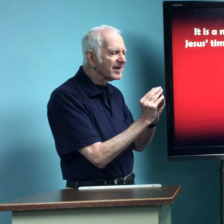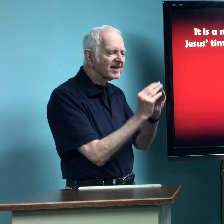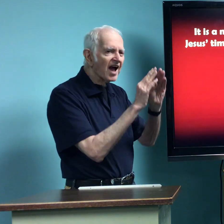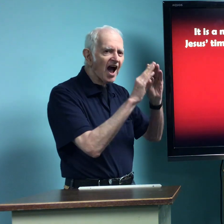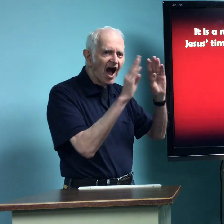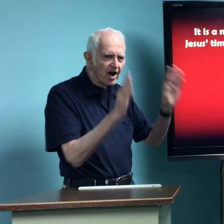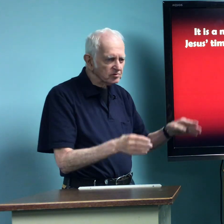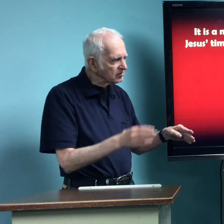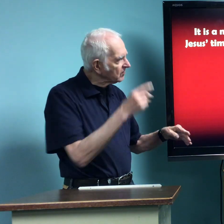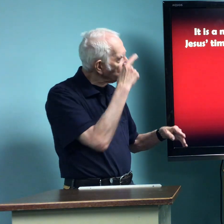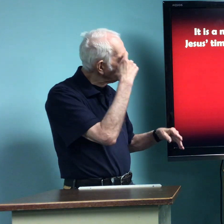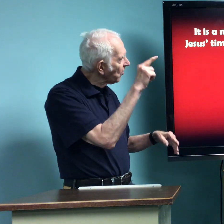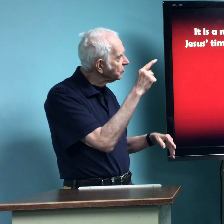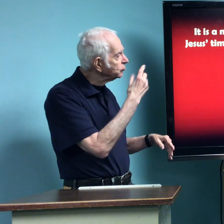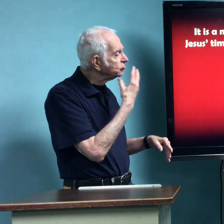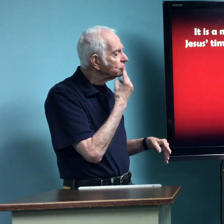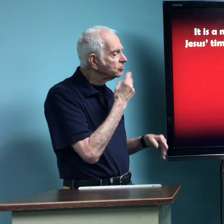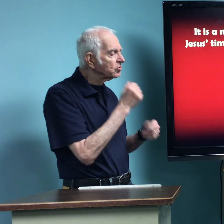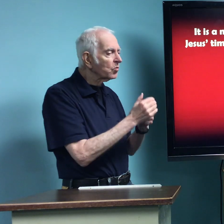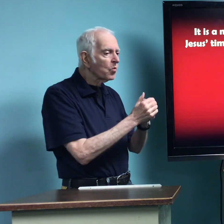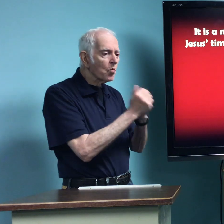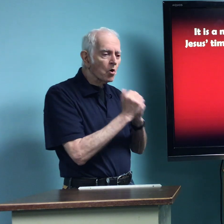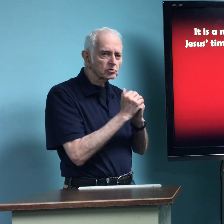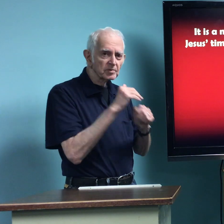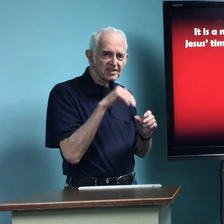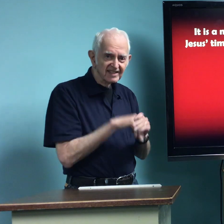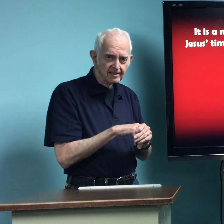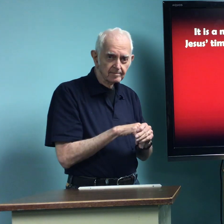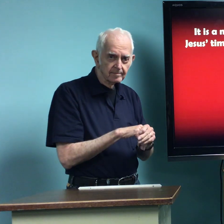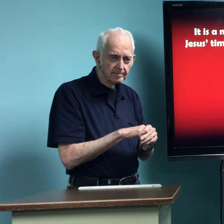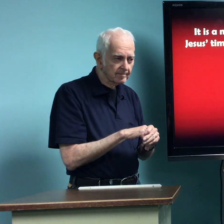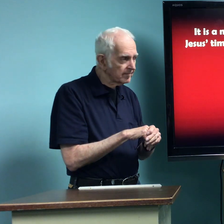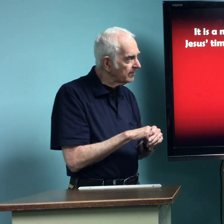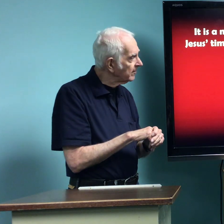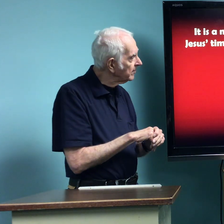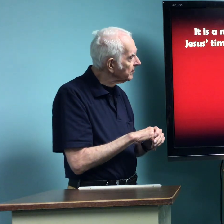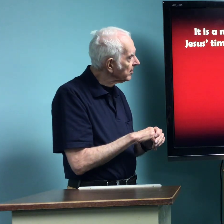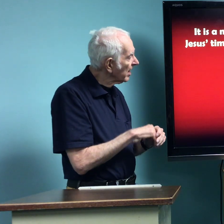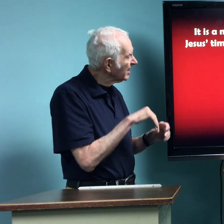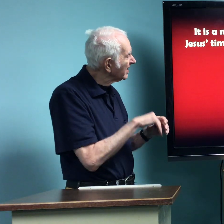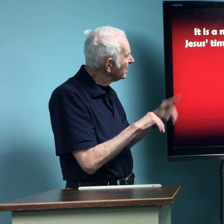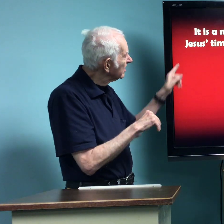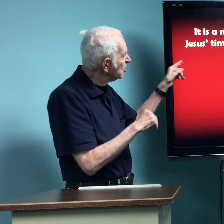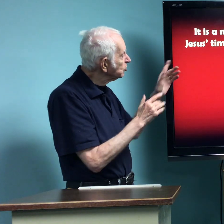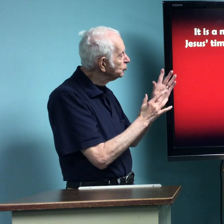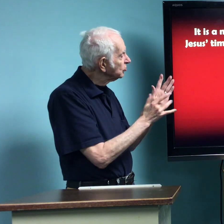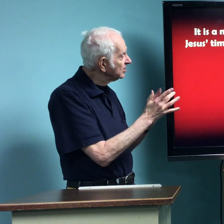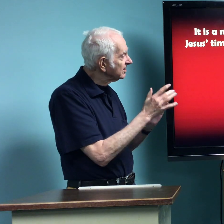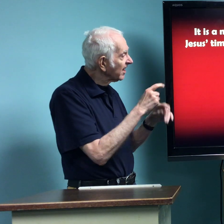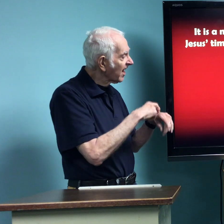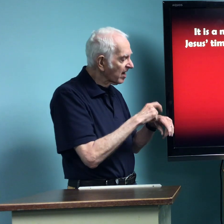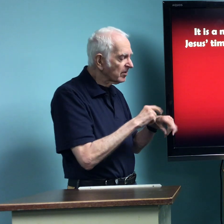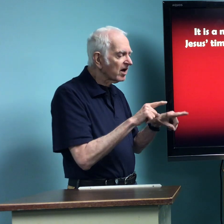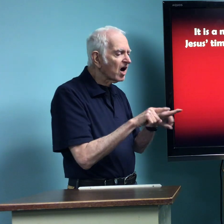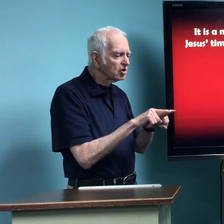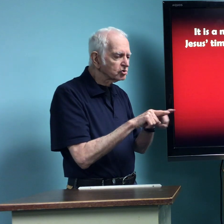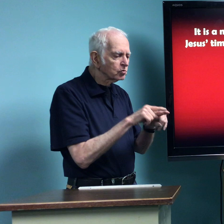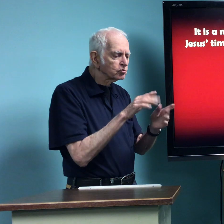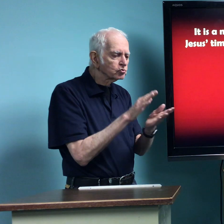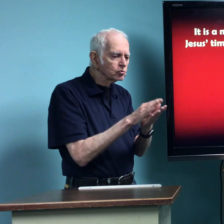It's a meeting house for Jews to worship in. In Jesus' time, it was